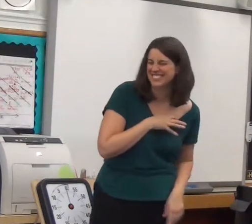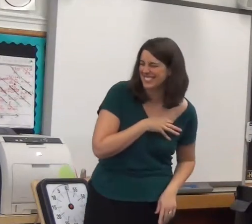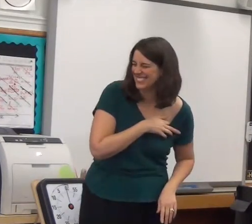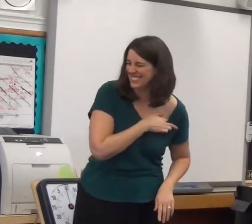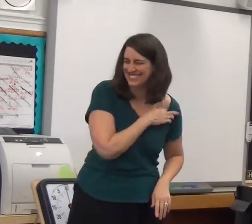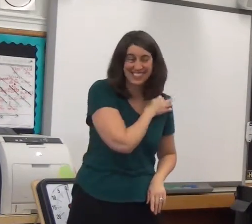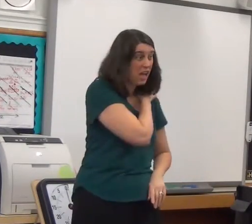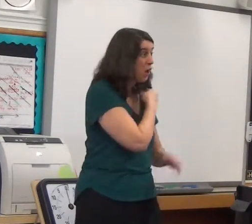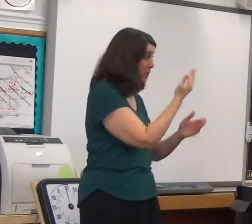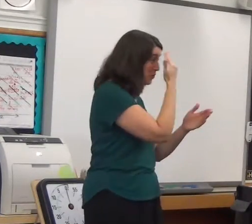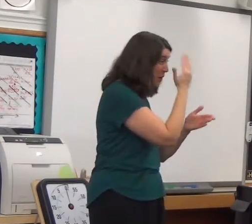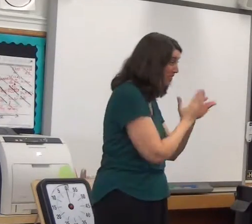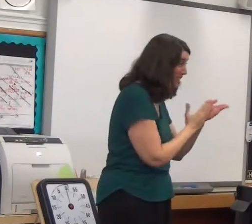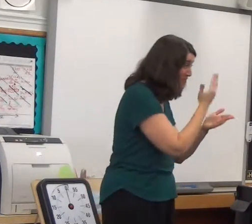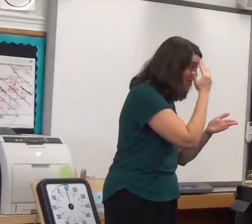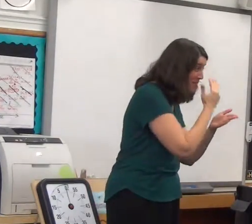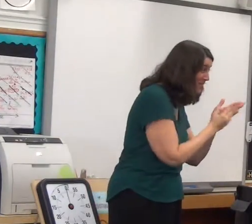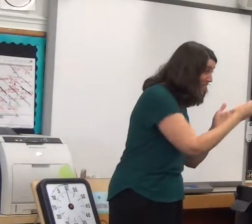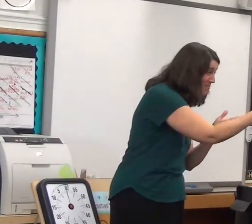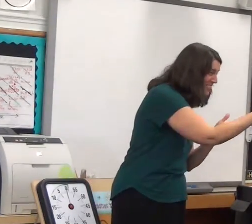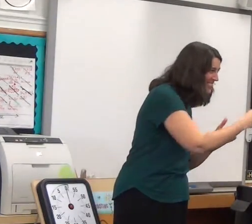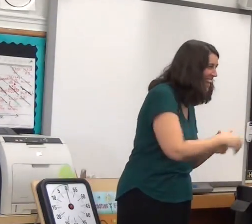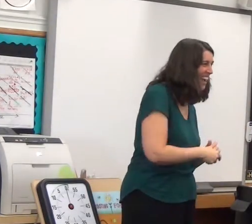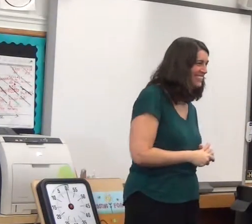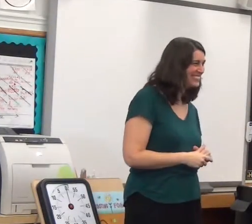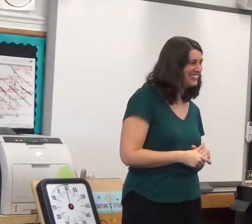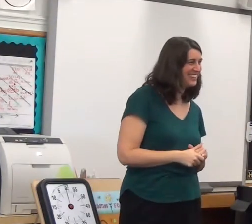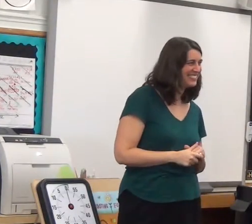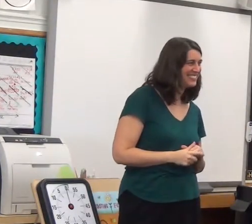Knock, knock. Do you know some jokes?